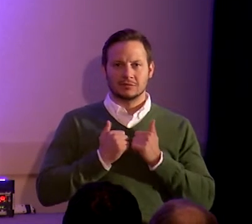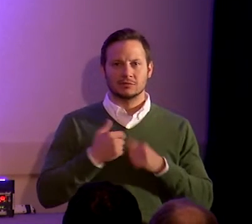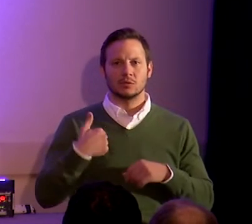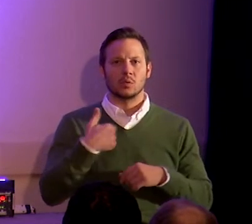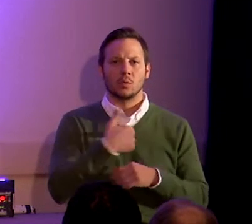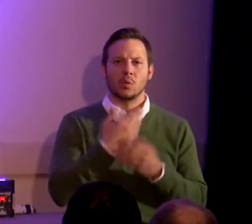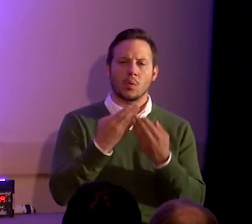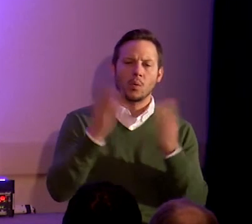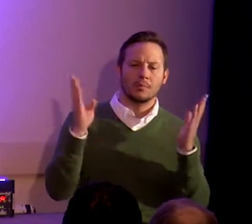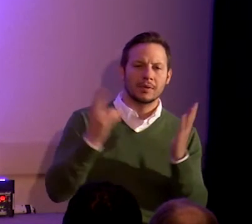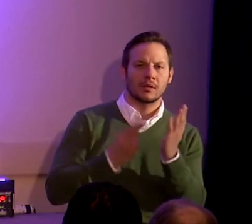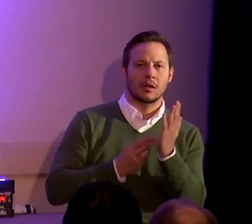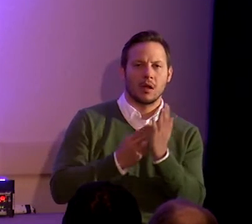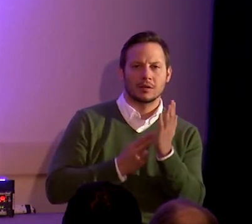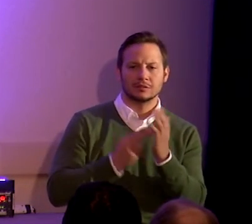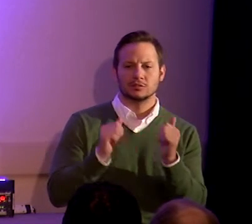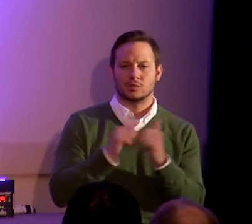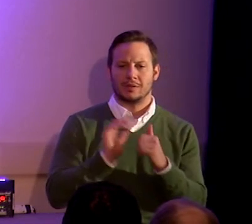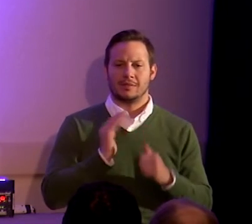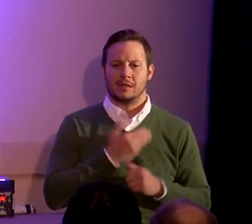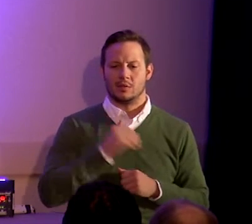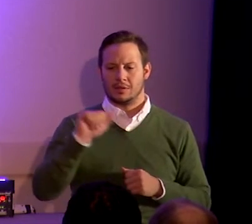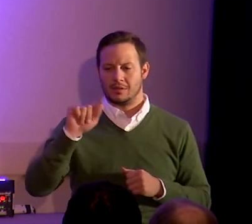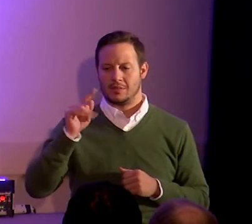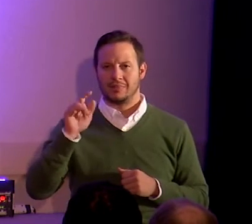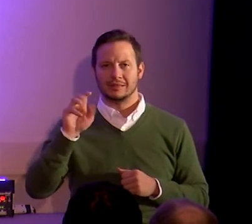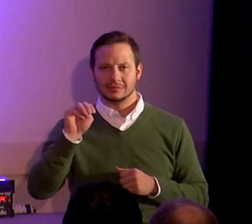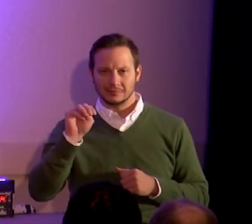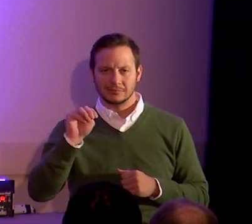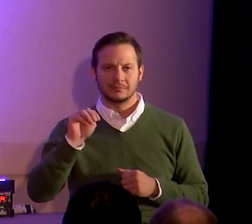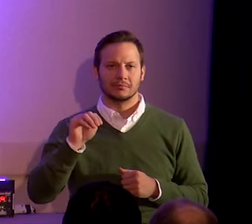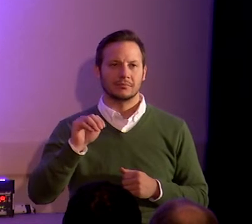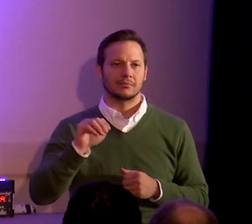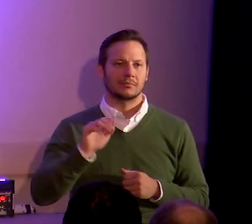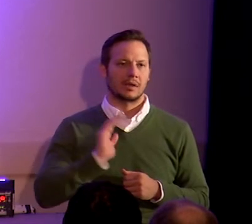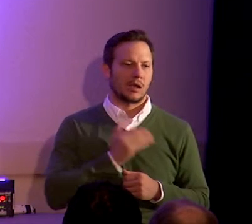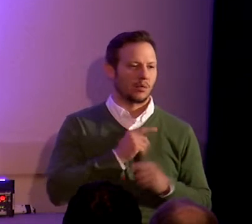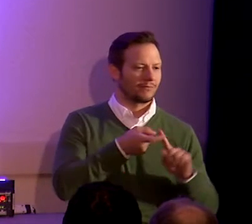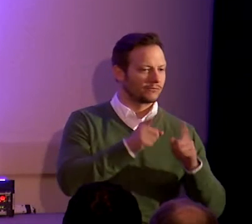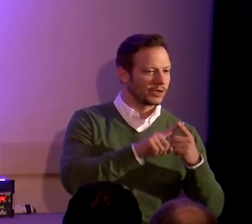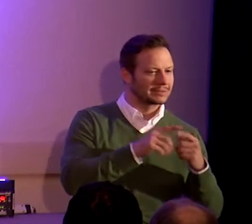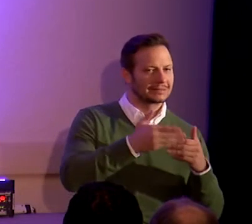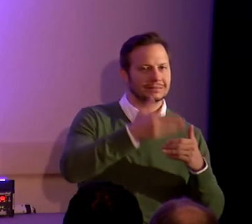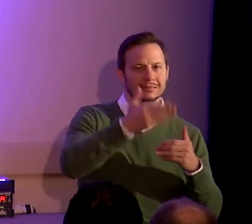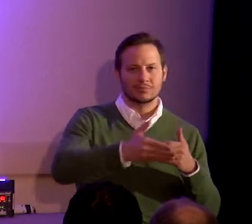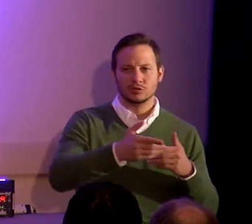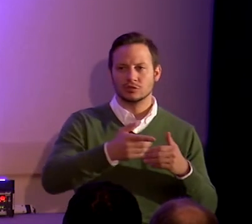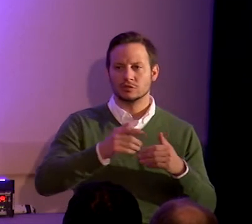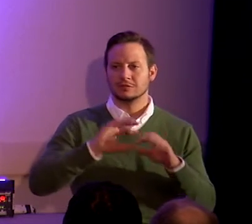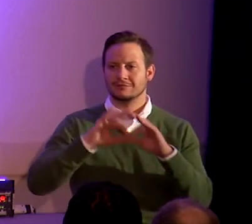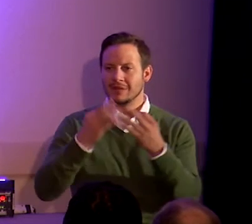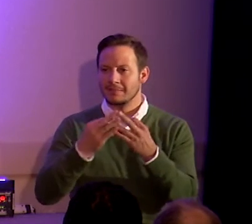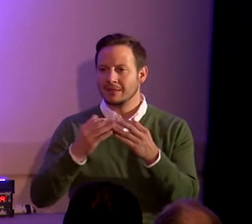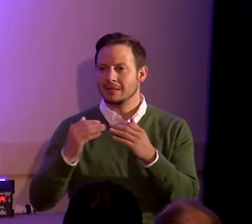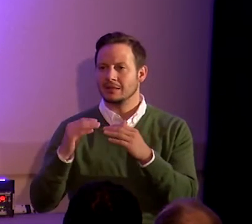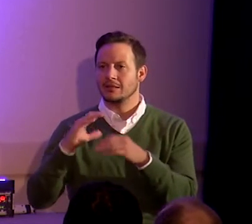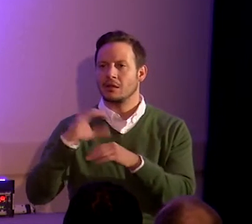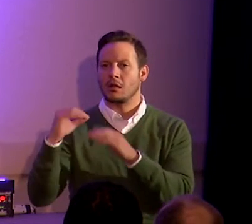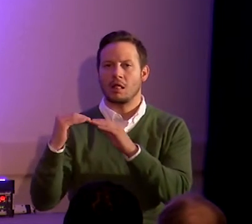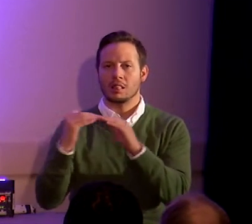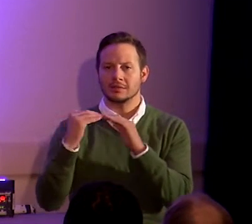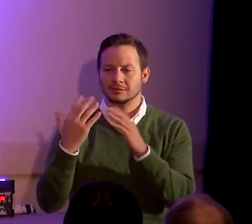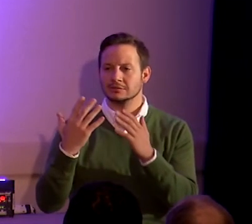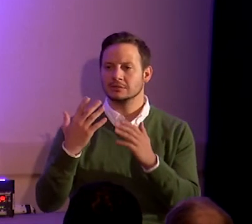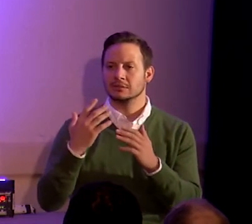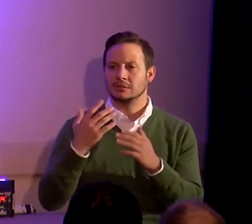We're being open and honest about our atheism raises our esteem in the eyes of our friends, neighbors, and families and colleagues, rather than being met with a